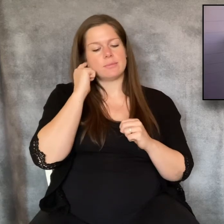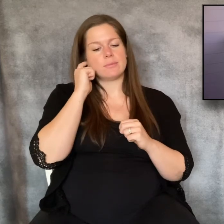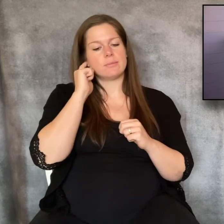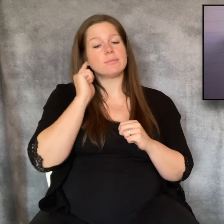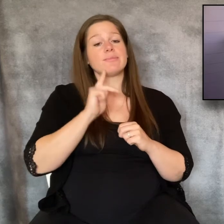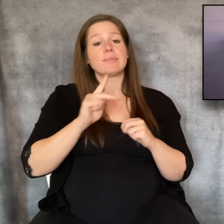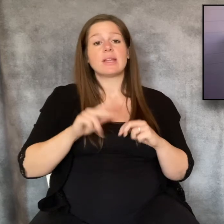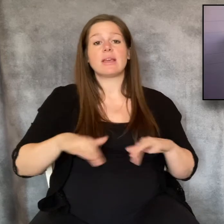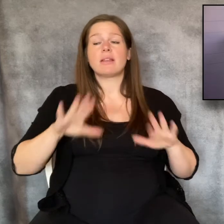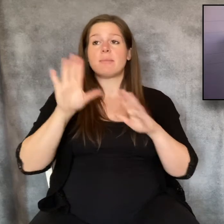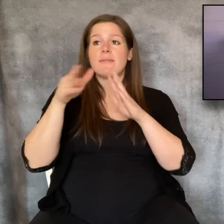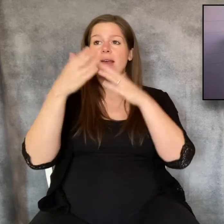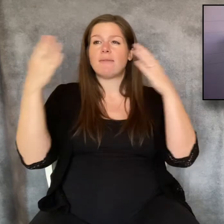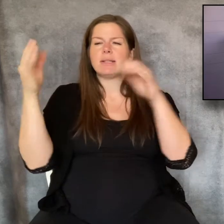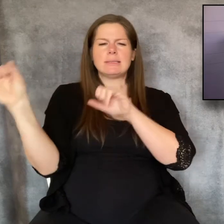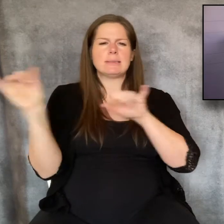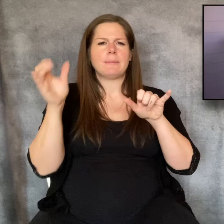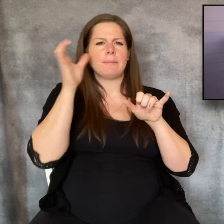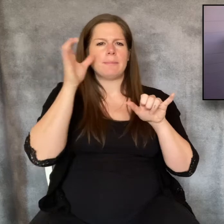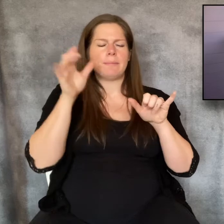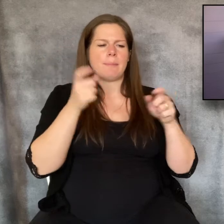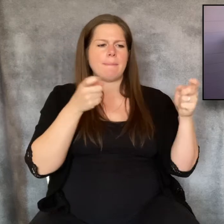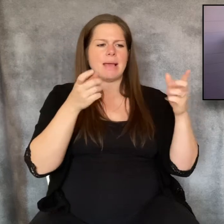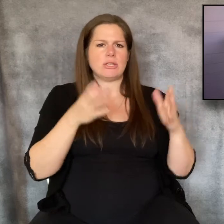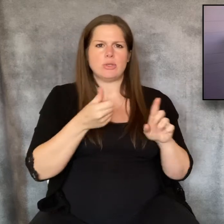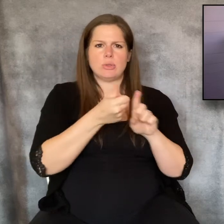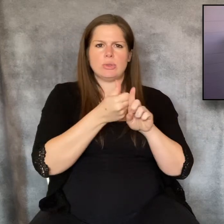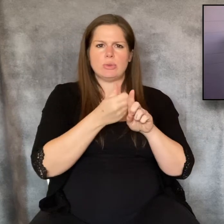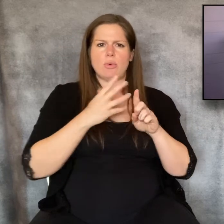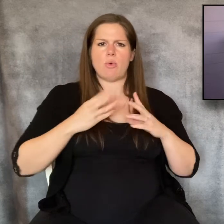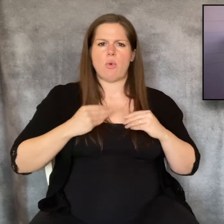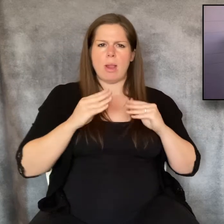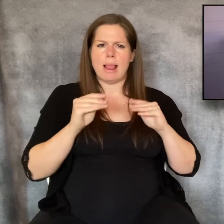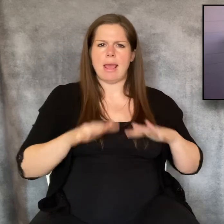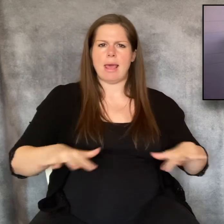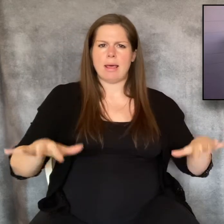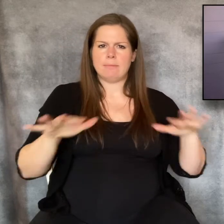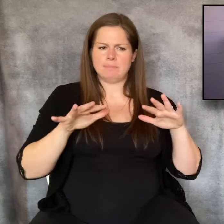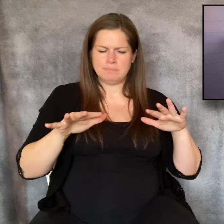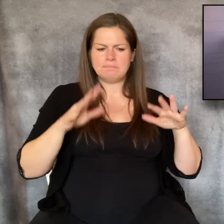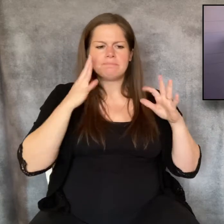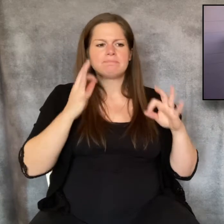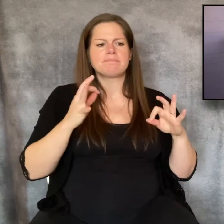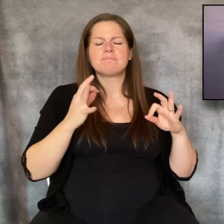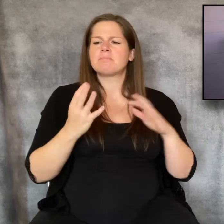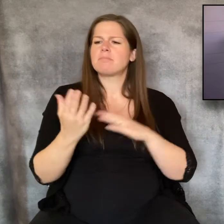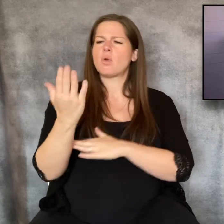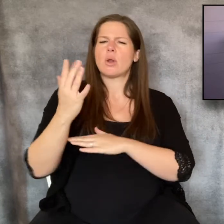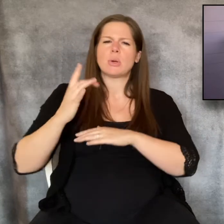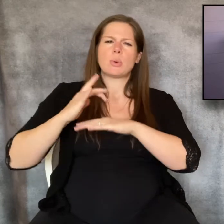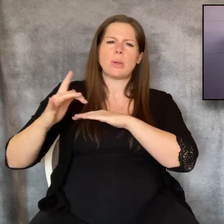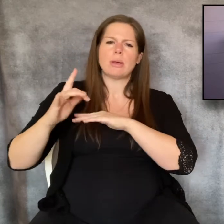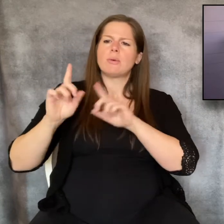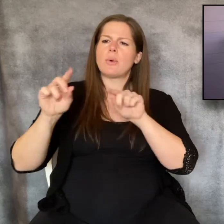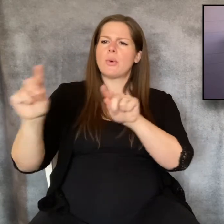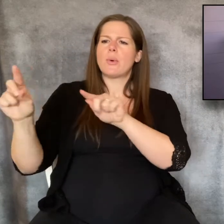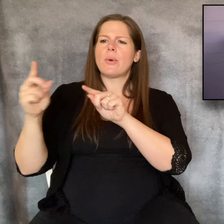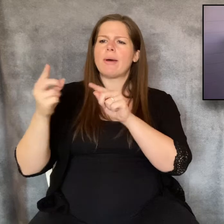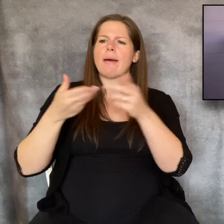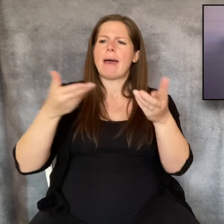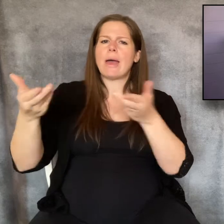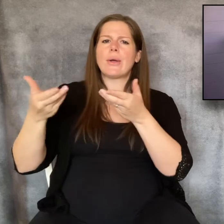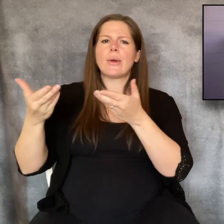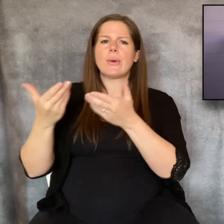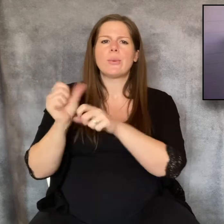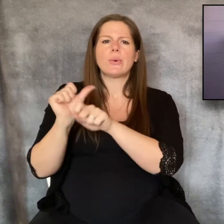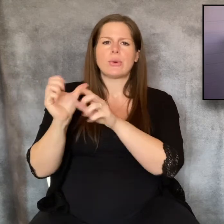heaven is like a master of a house who went out early in the morning to hire laborers for his vineyard. After agreeing